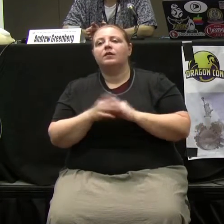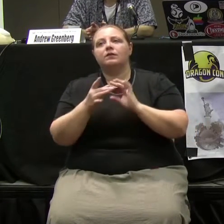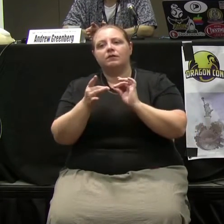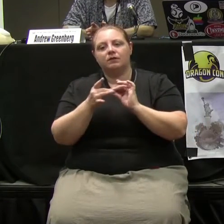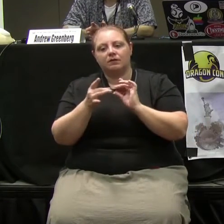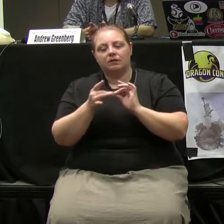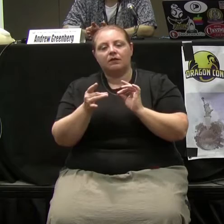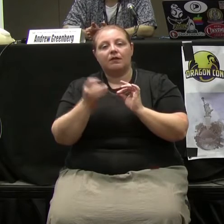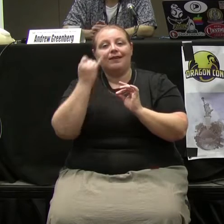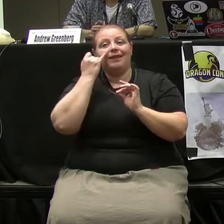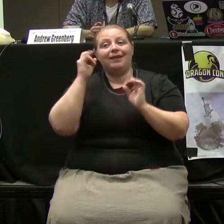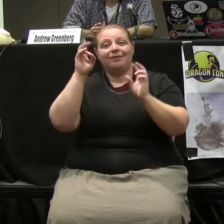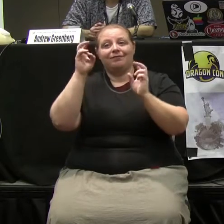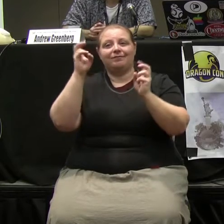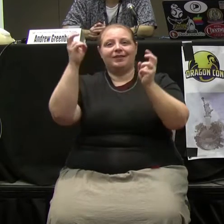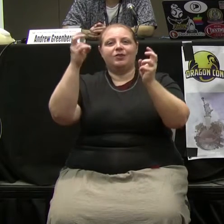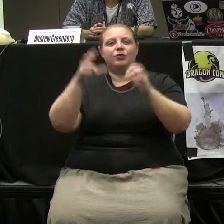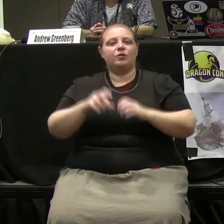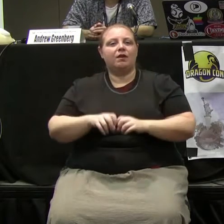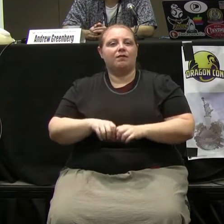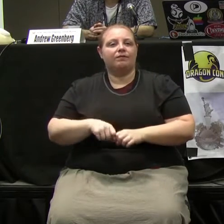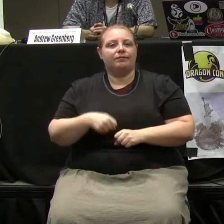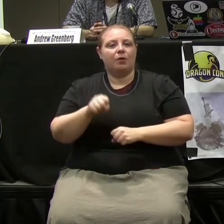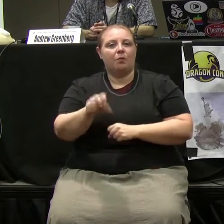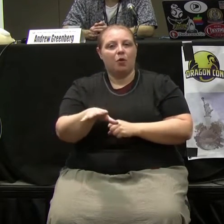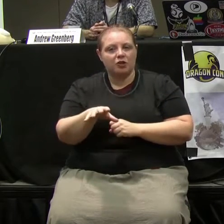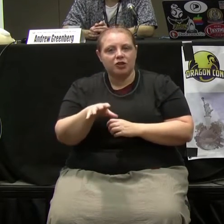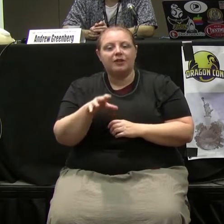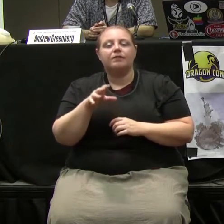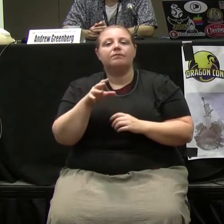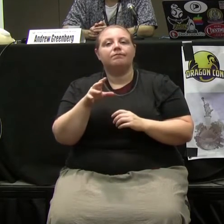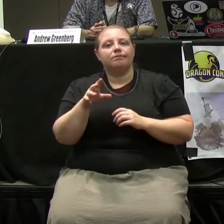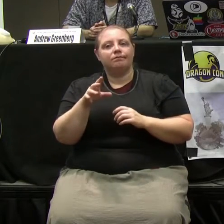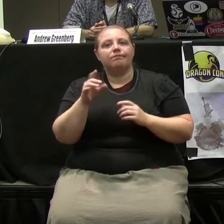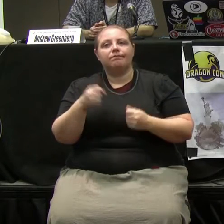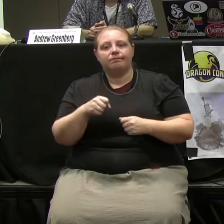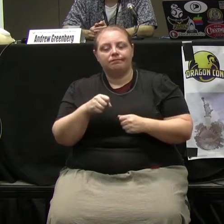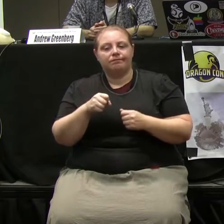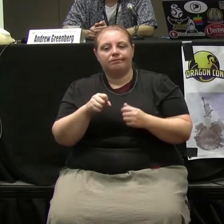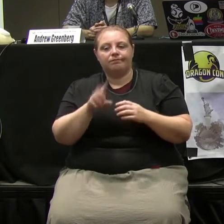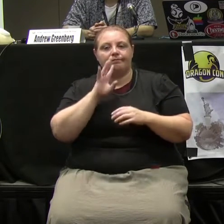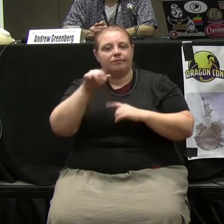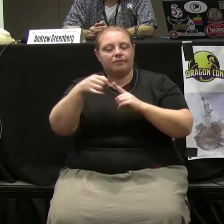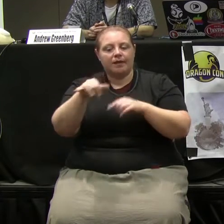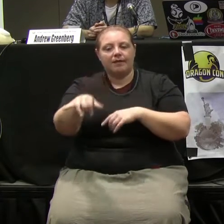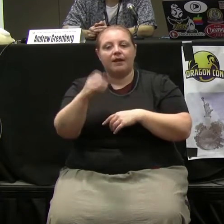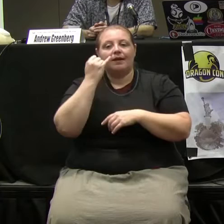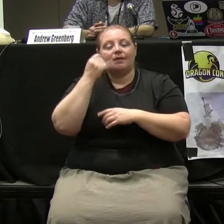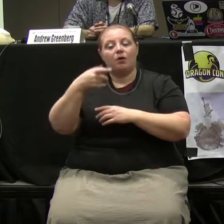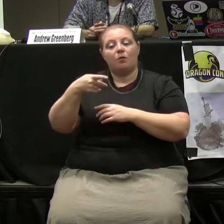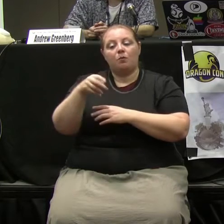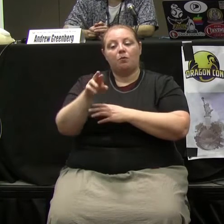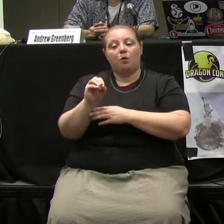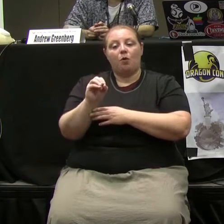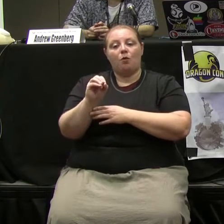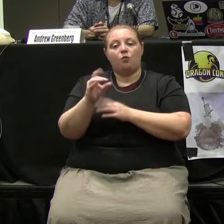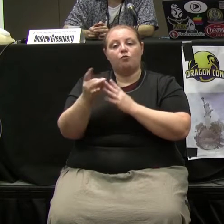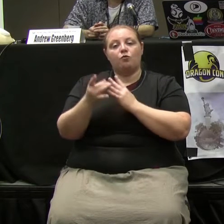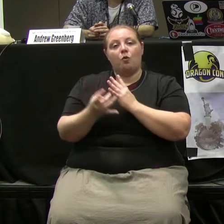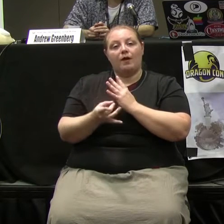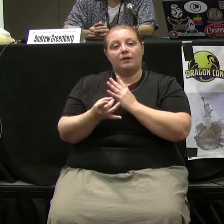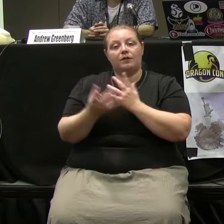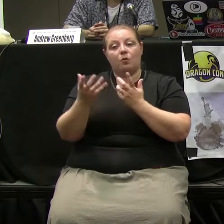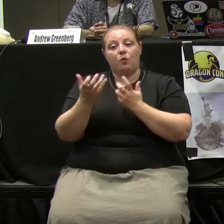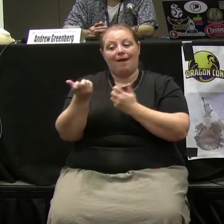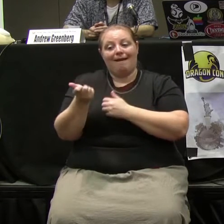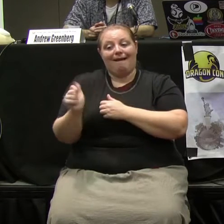whenever the issues of abortion choice and so forth are raised, that if pro-choice activists want to have any